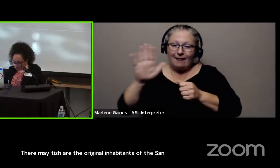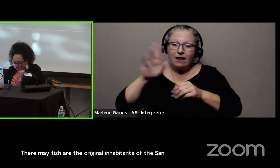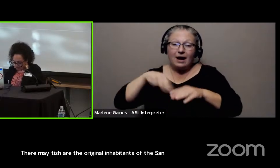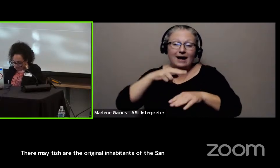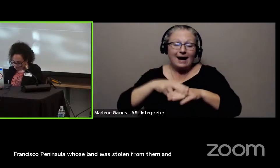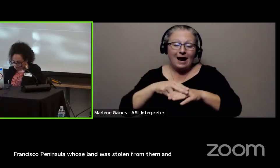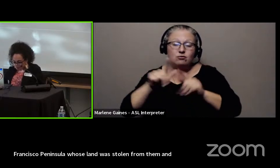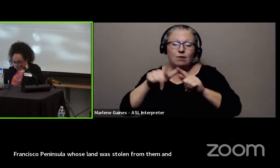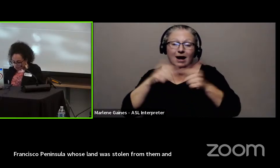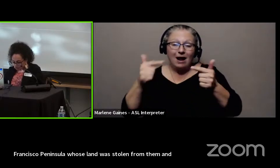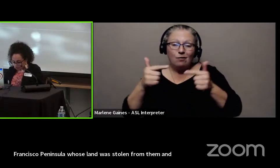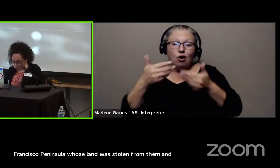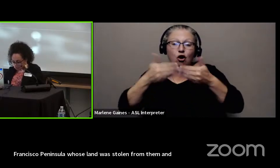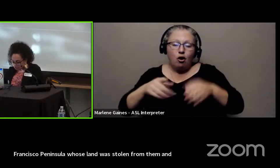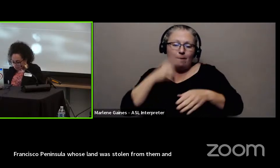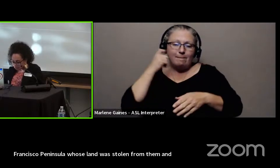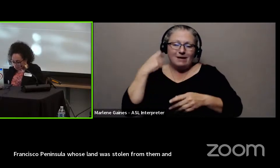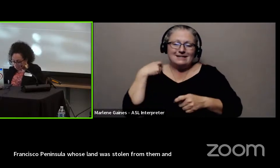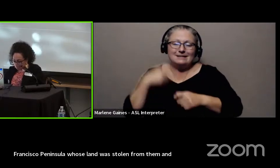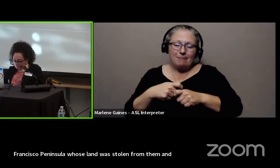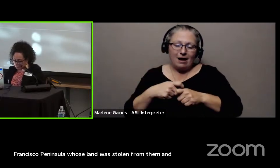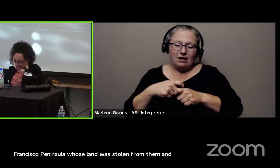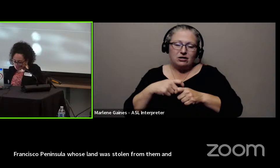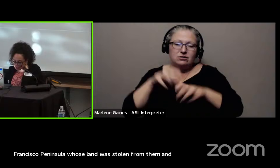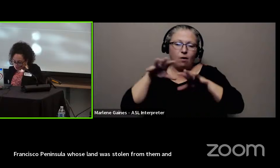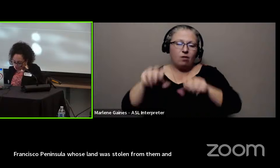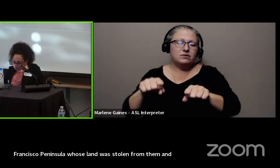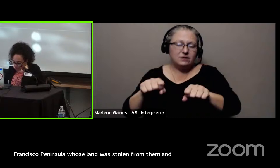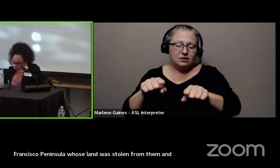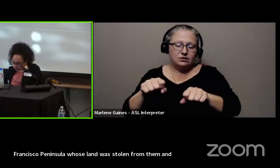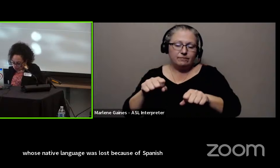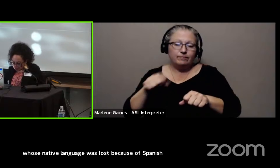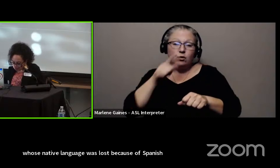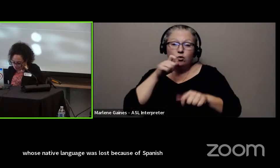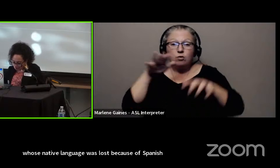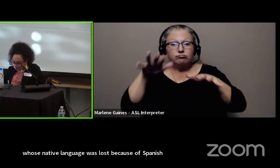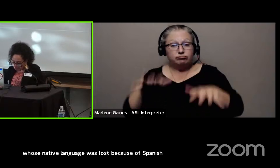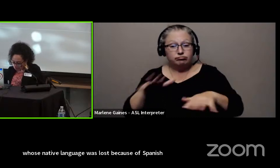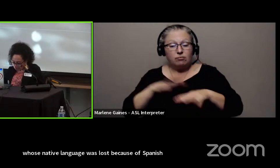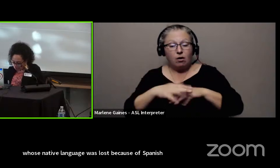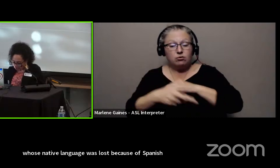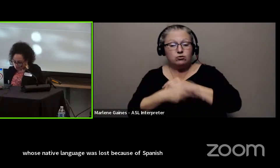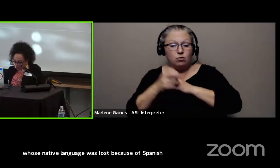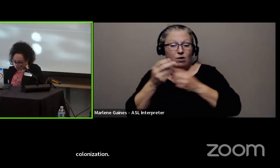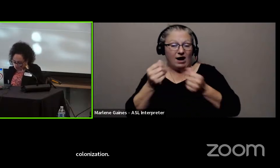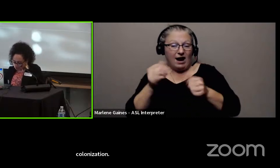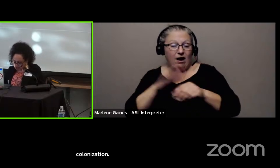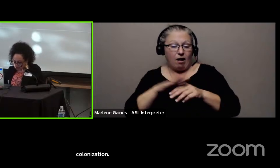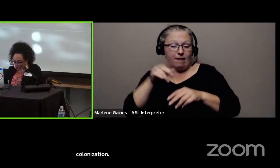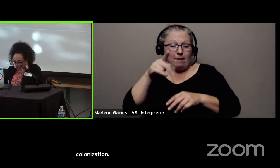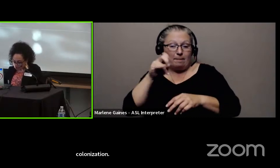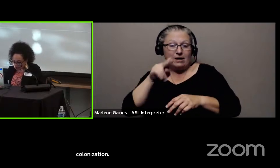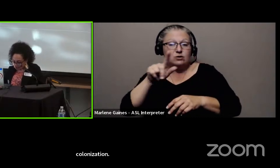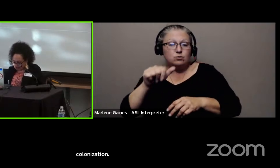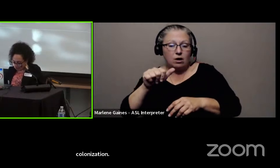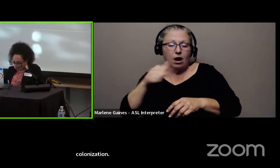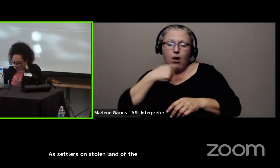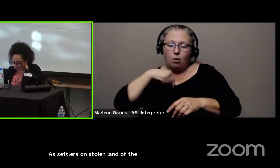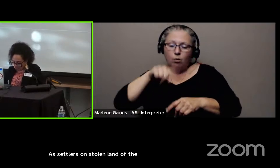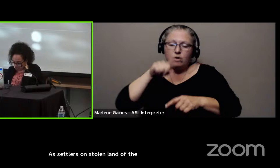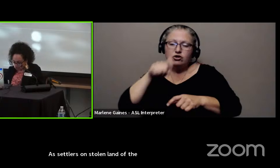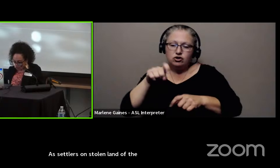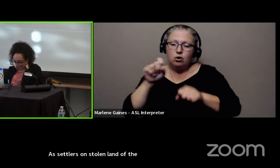was lost because of Spanish colonization. As settlers on stolen land of the peninsula, we should, alongside